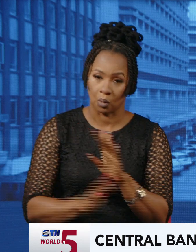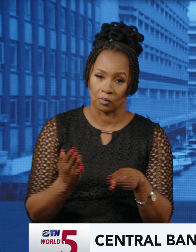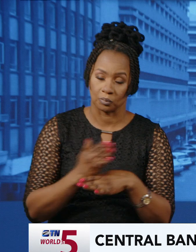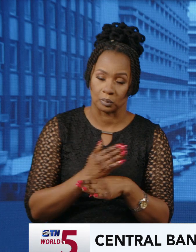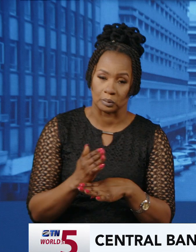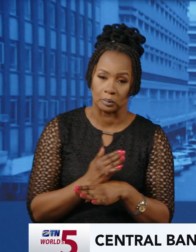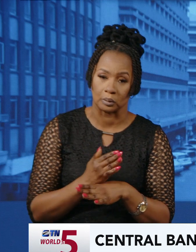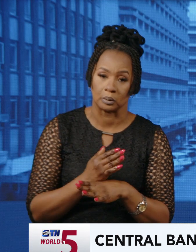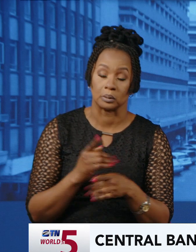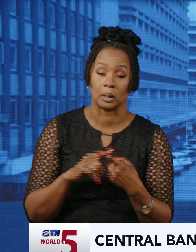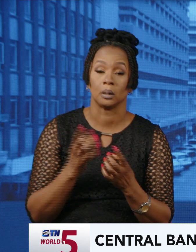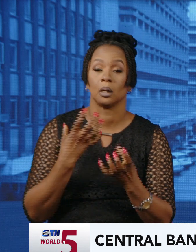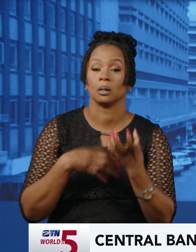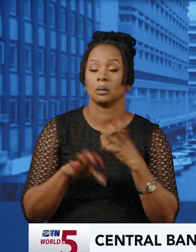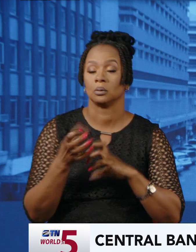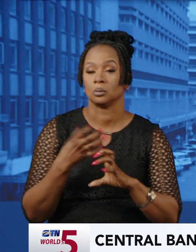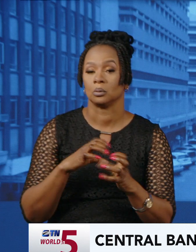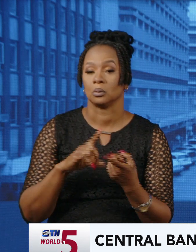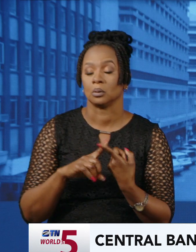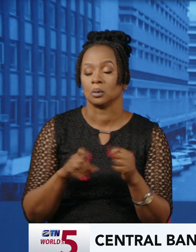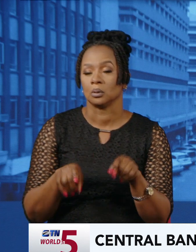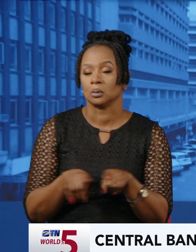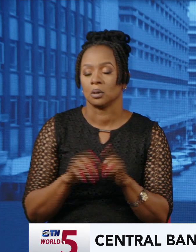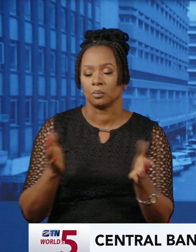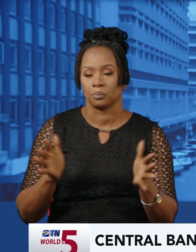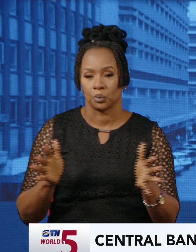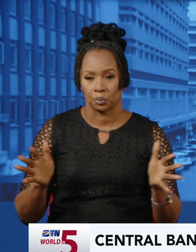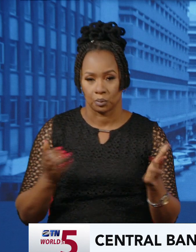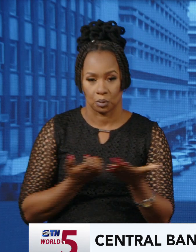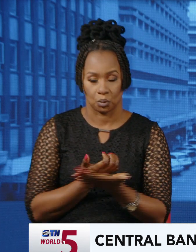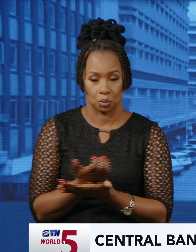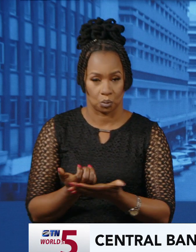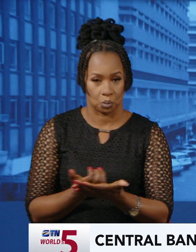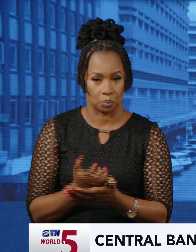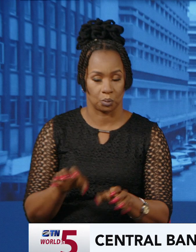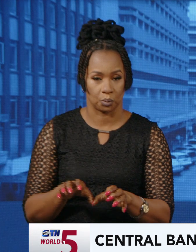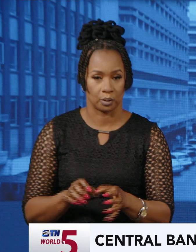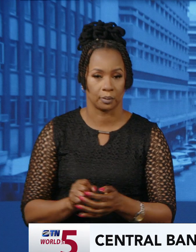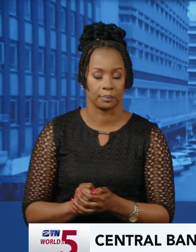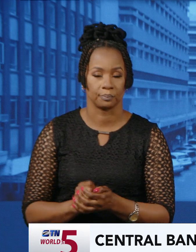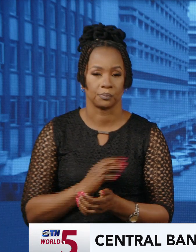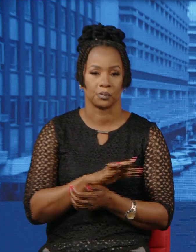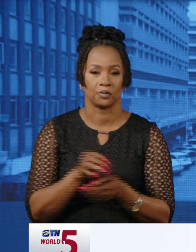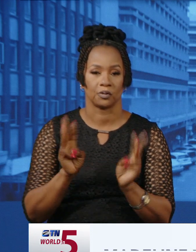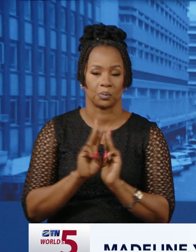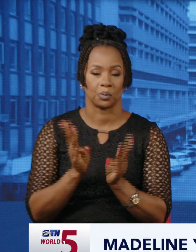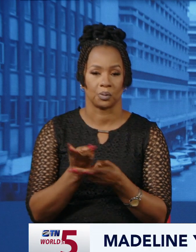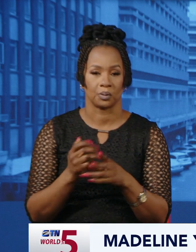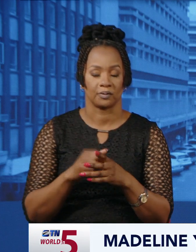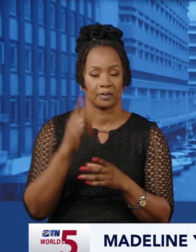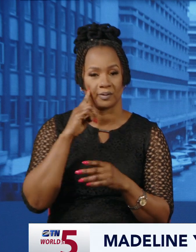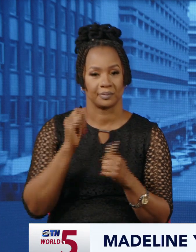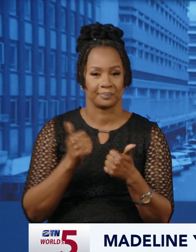businesses. And this will ultimately promote economic activity. And that's a wrap on World in 5.